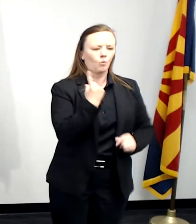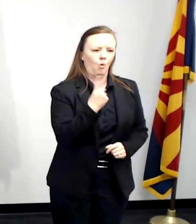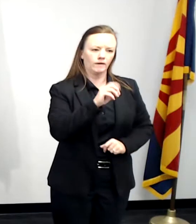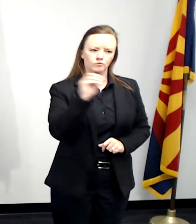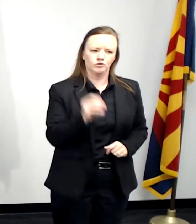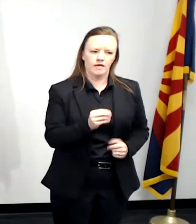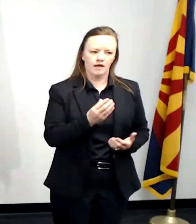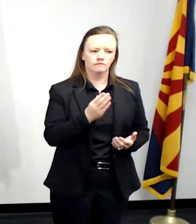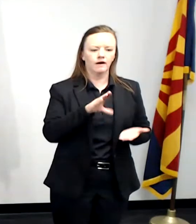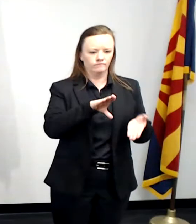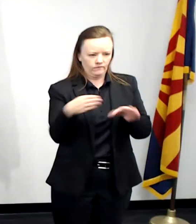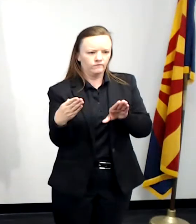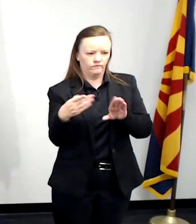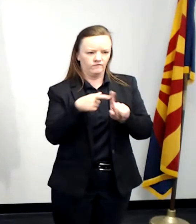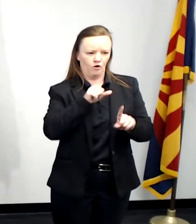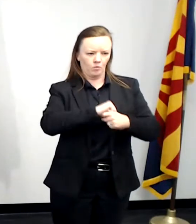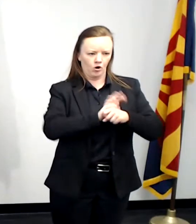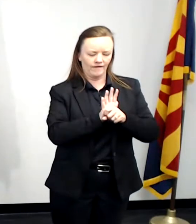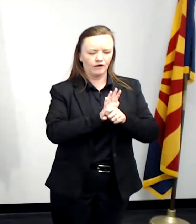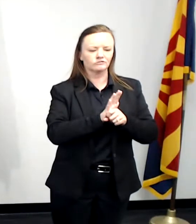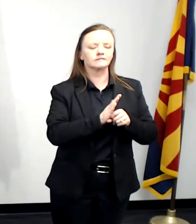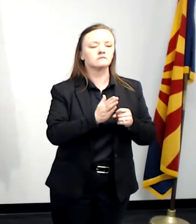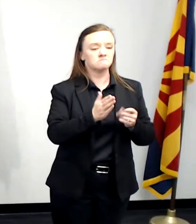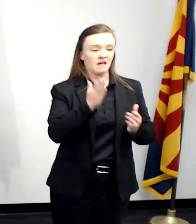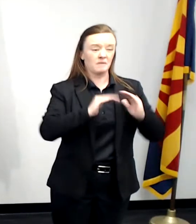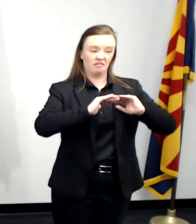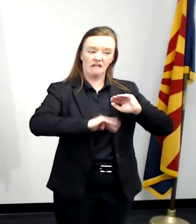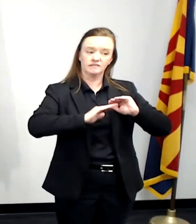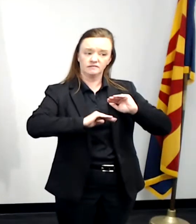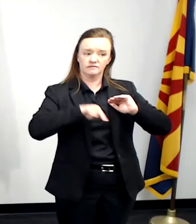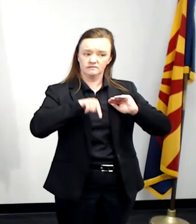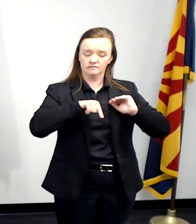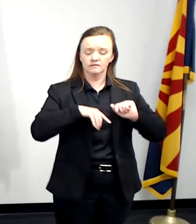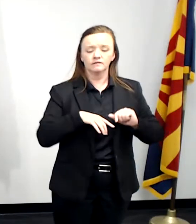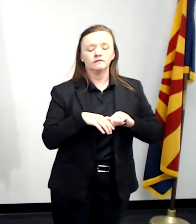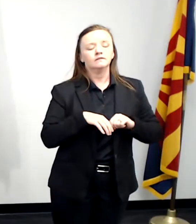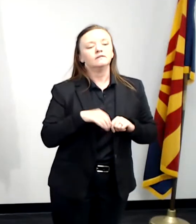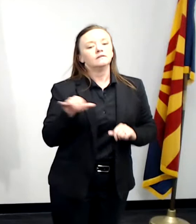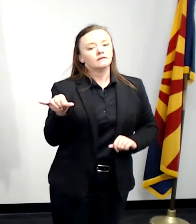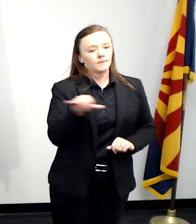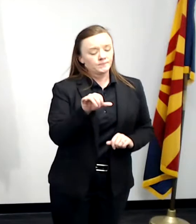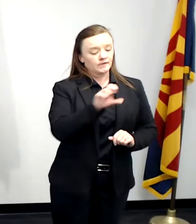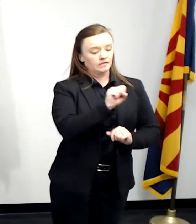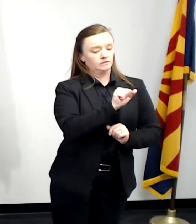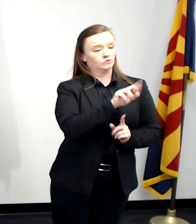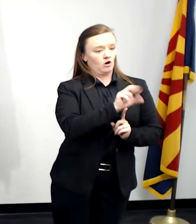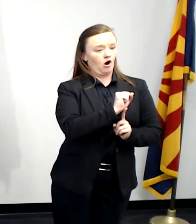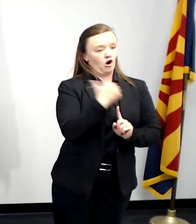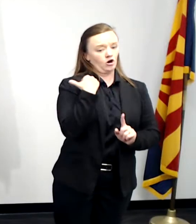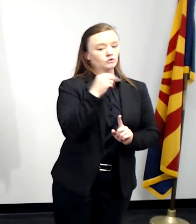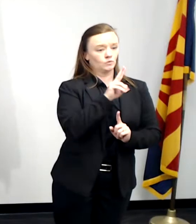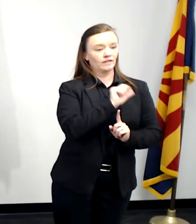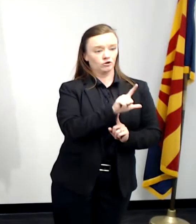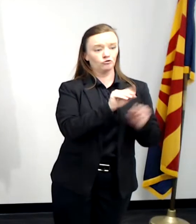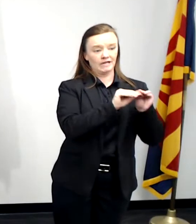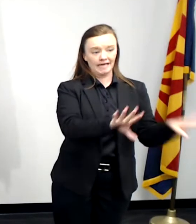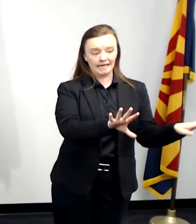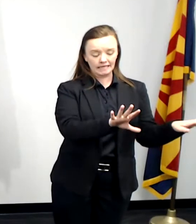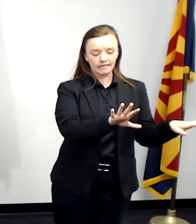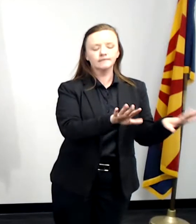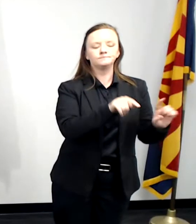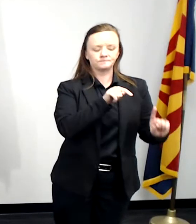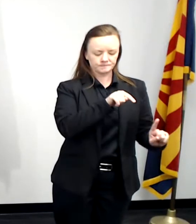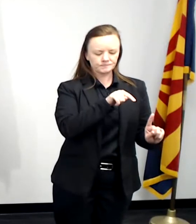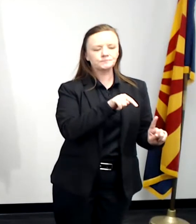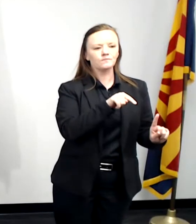be lower, particularly in the United States. Additionally, SARS in the previous outbreak also